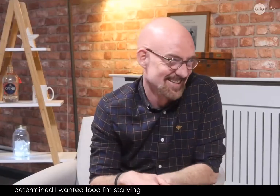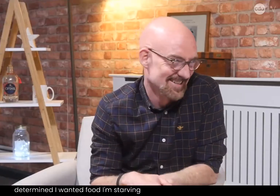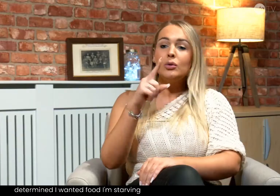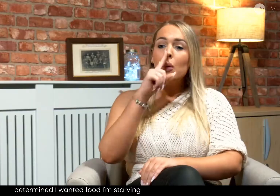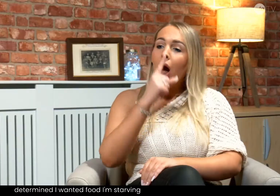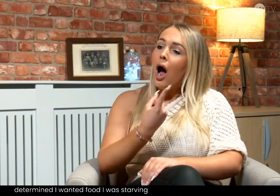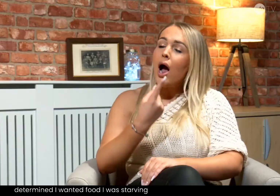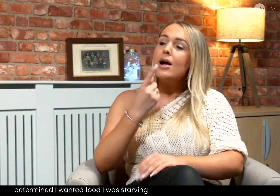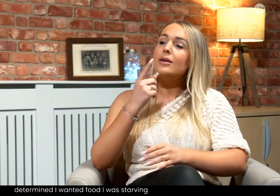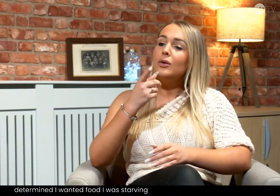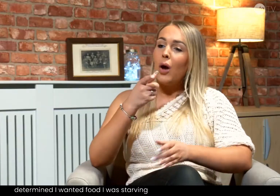Oh, so did you go to McDonald's, right?